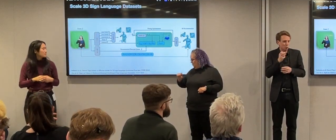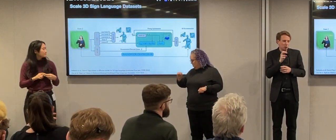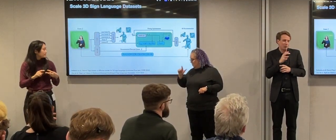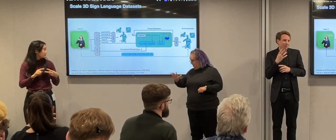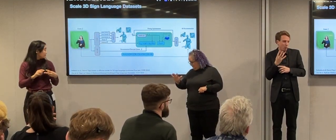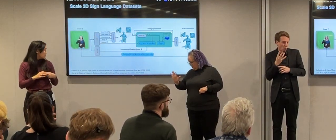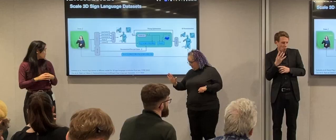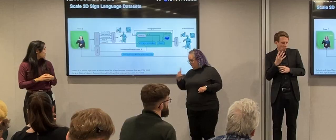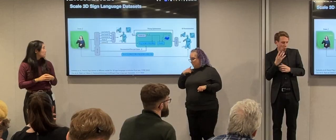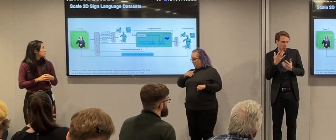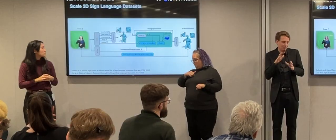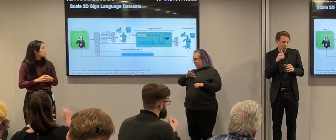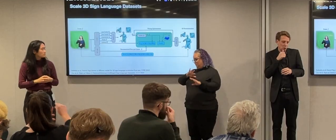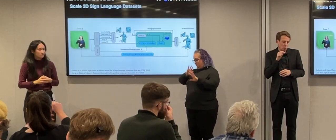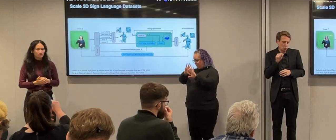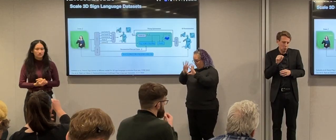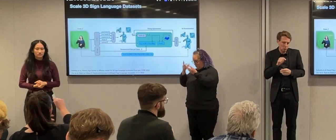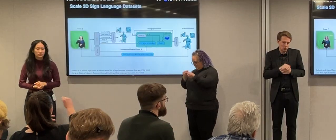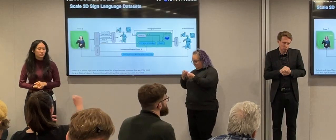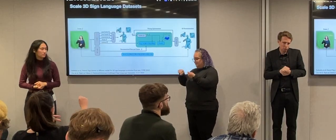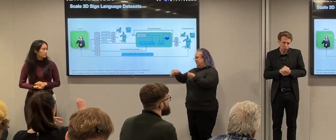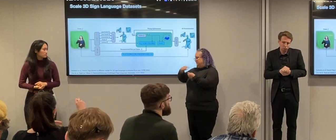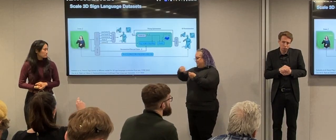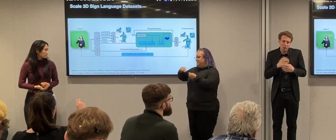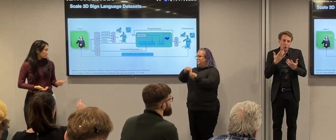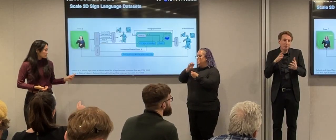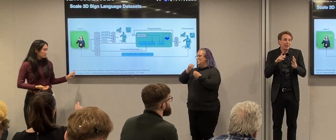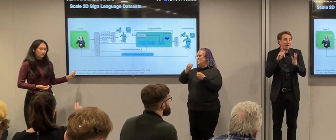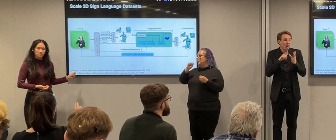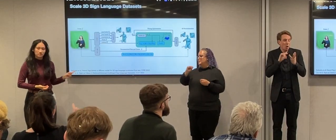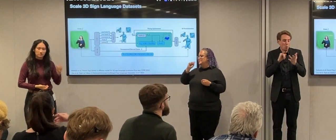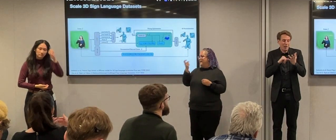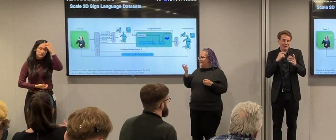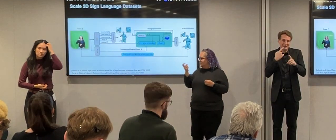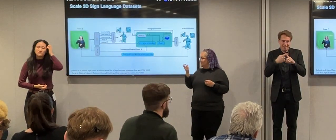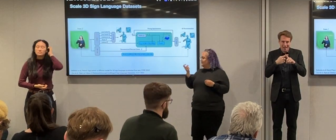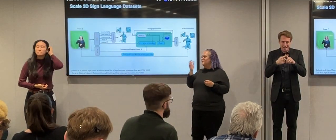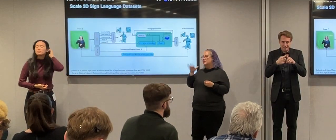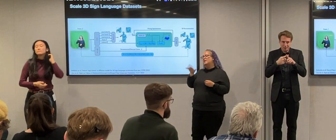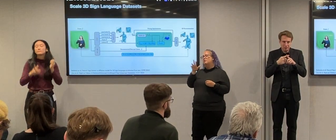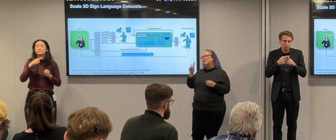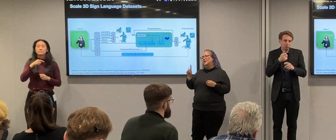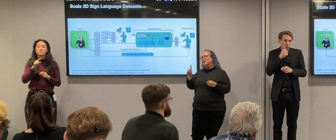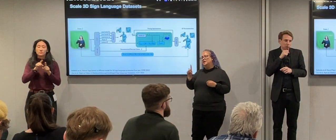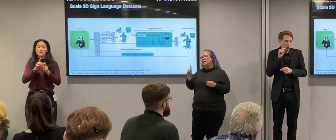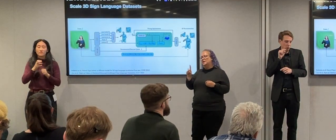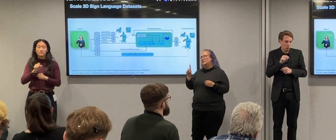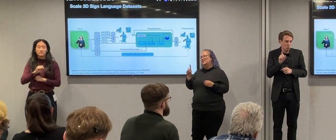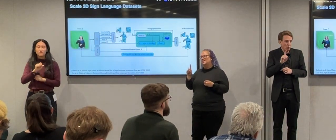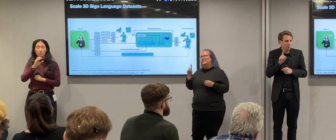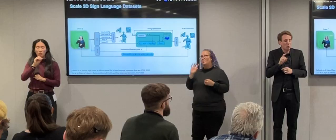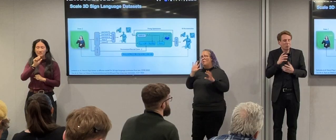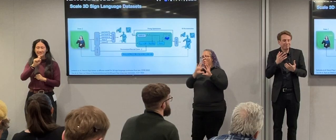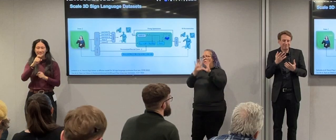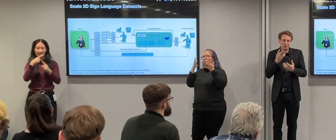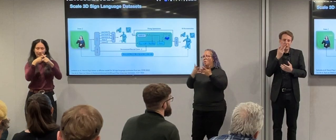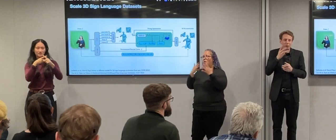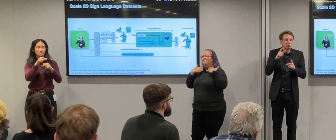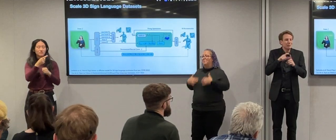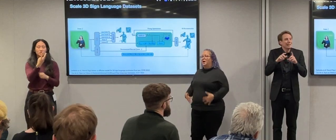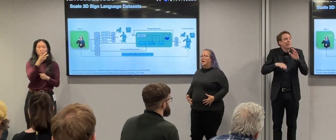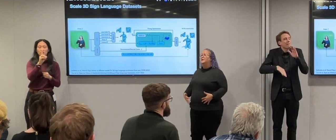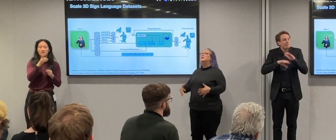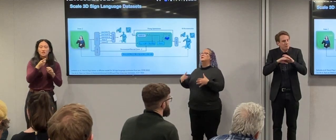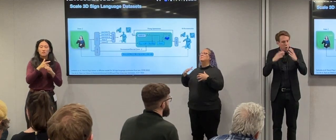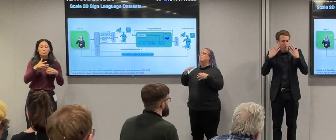we did is we also took OSX, which is a 3D whole body pose estimation